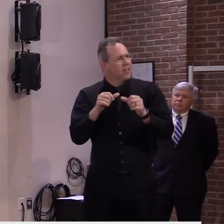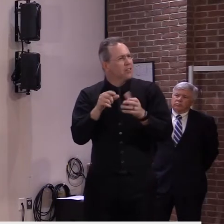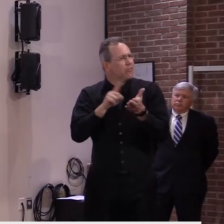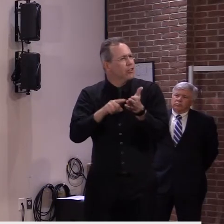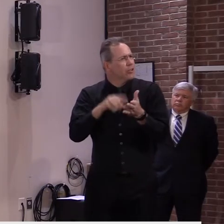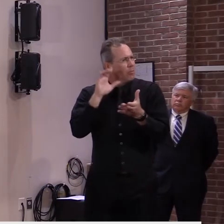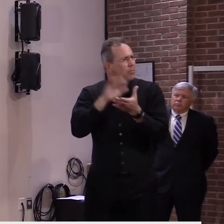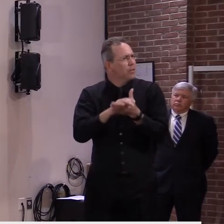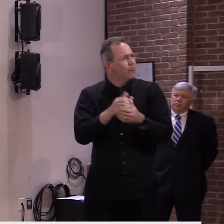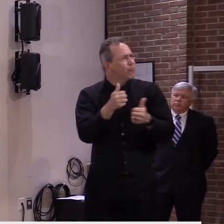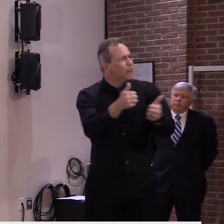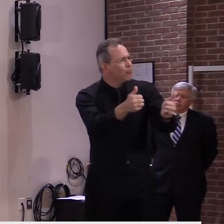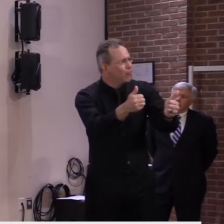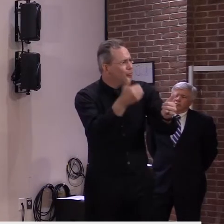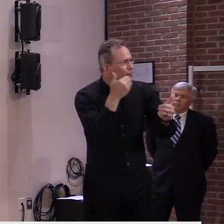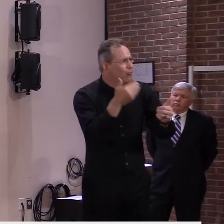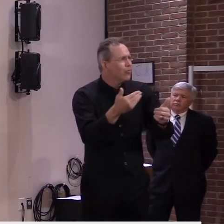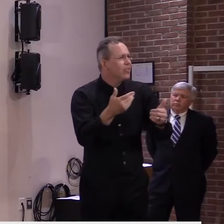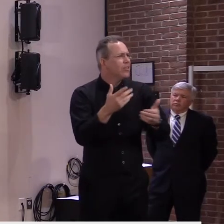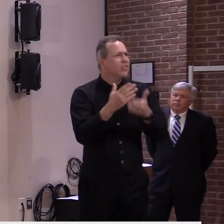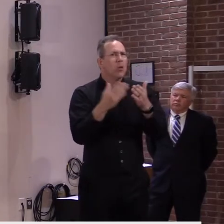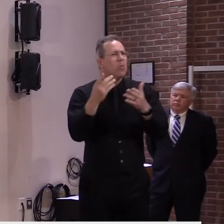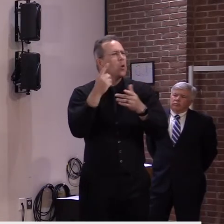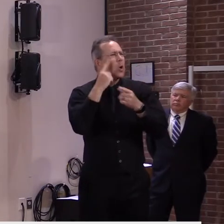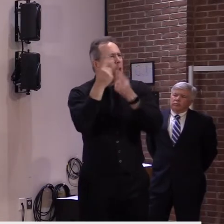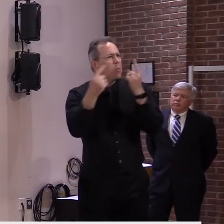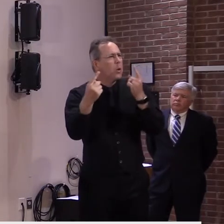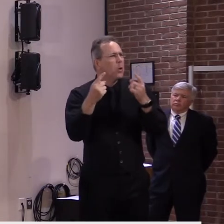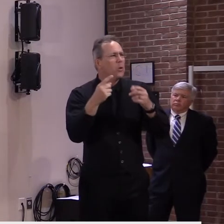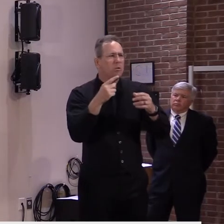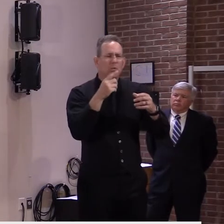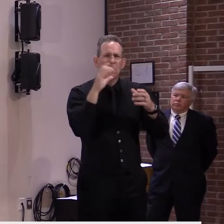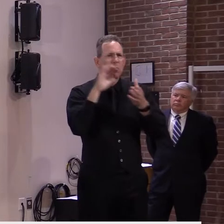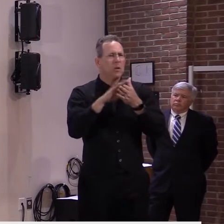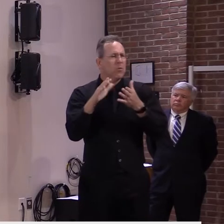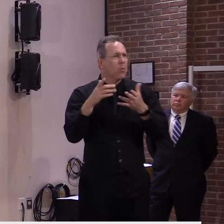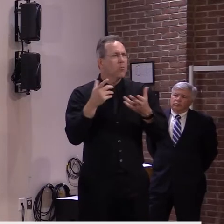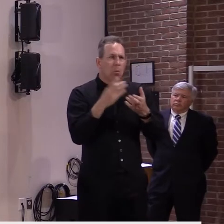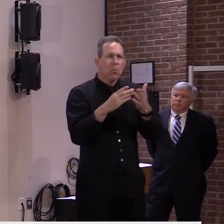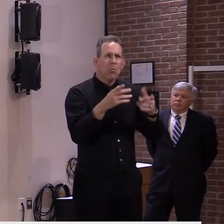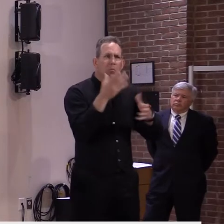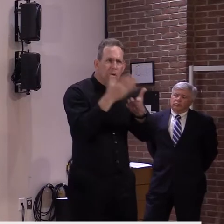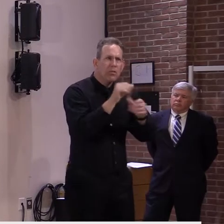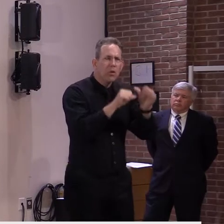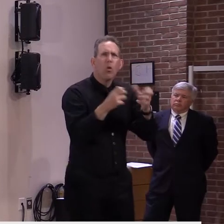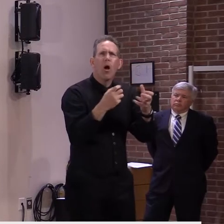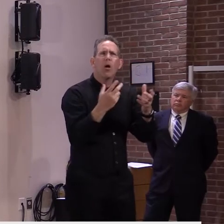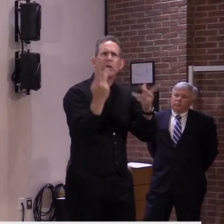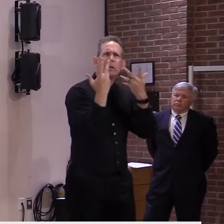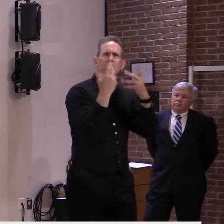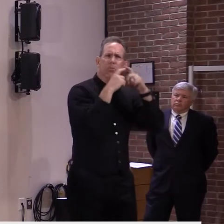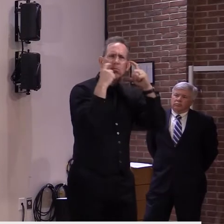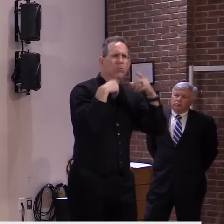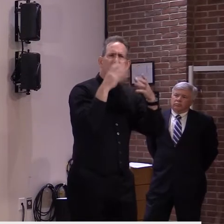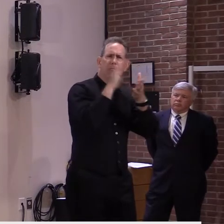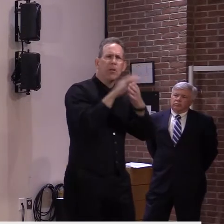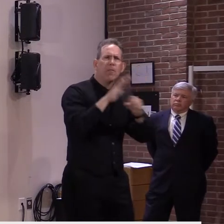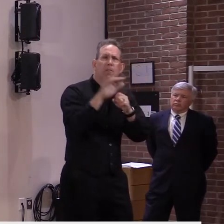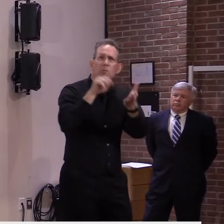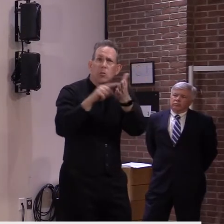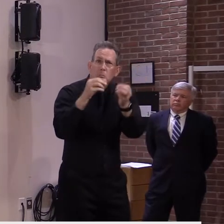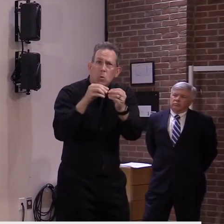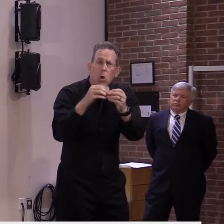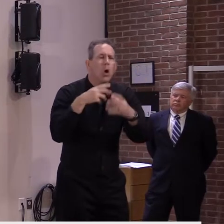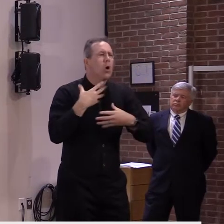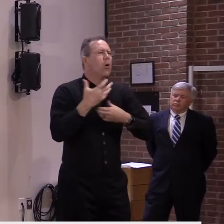fear or the ideology or their politics, and then they don't believe the science. But our